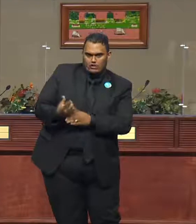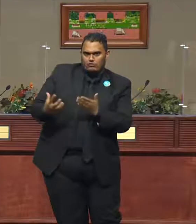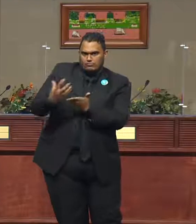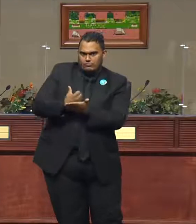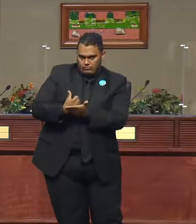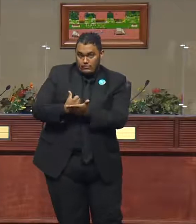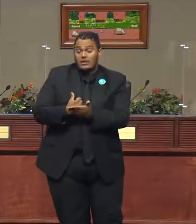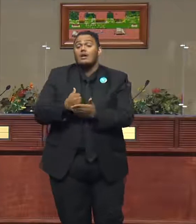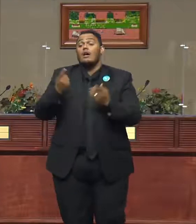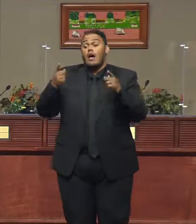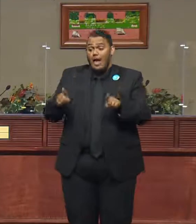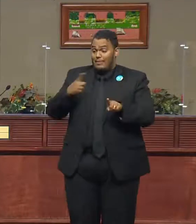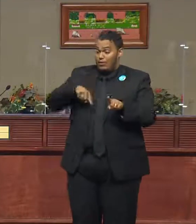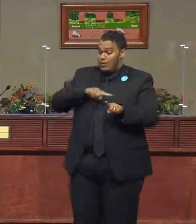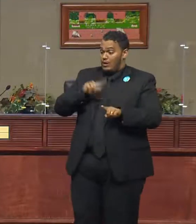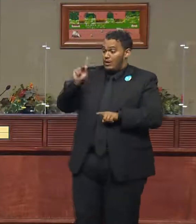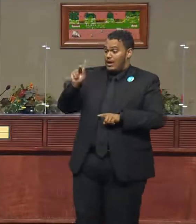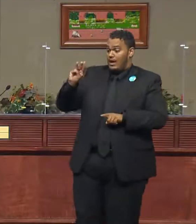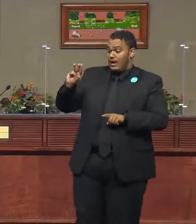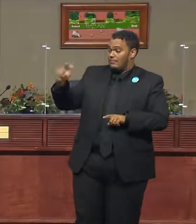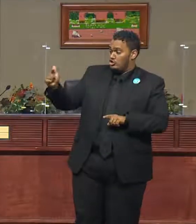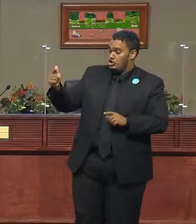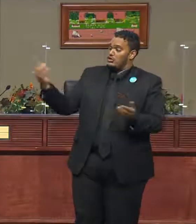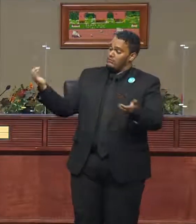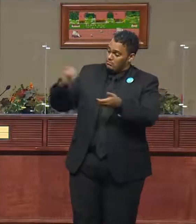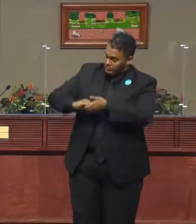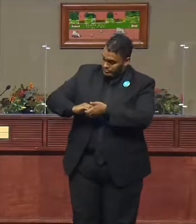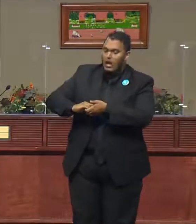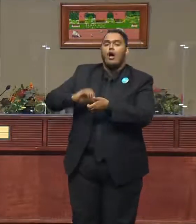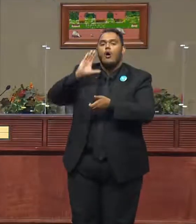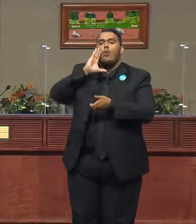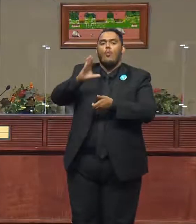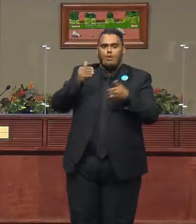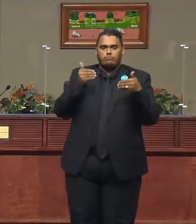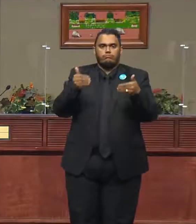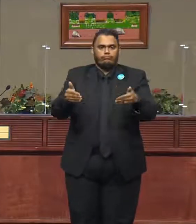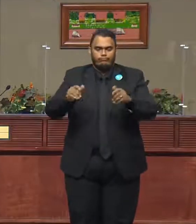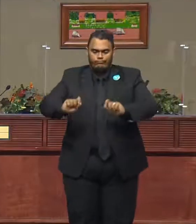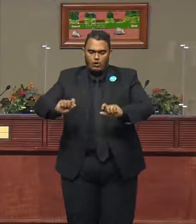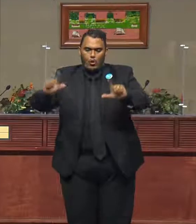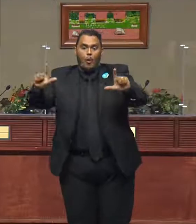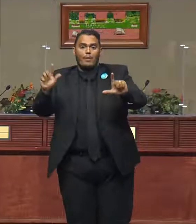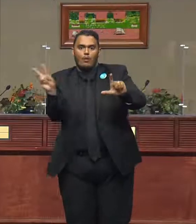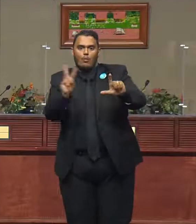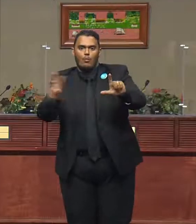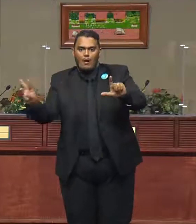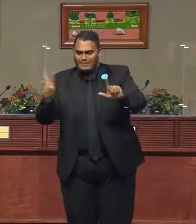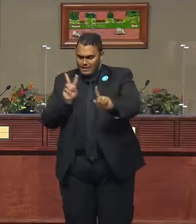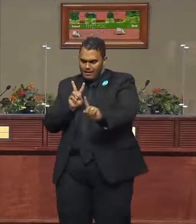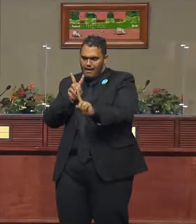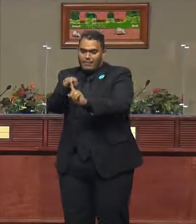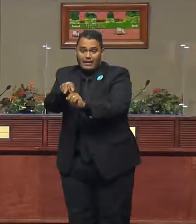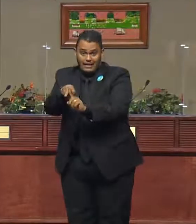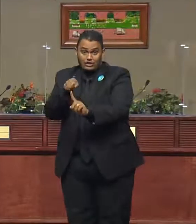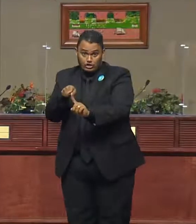an application portal sometime in mid-May. Residents who are interested in applying can go ahead and visit